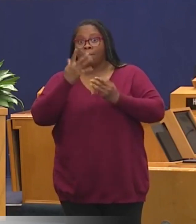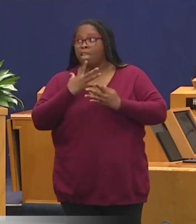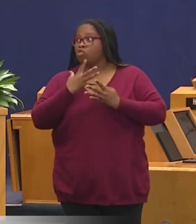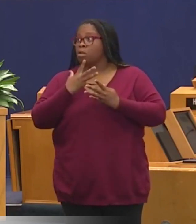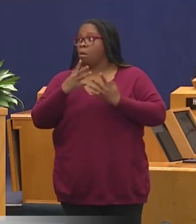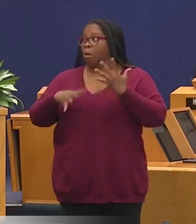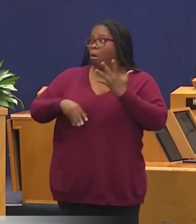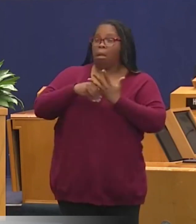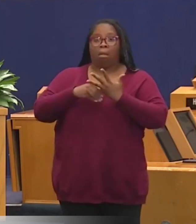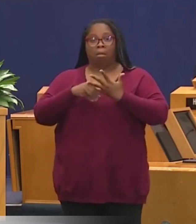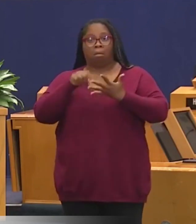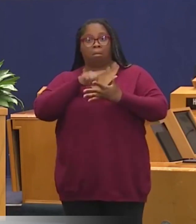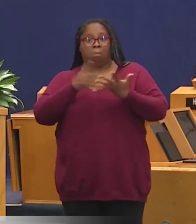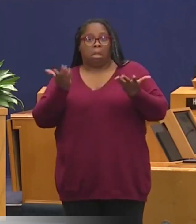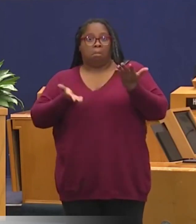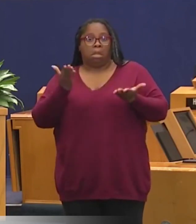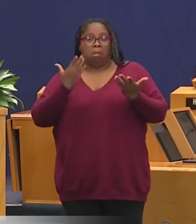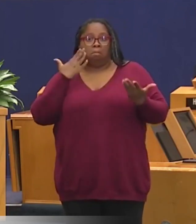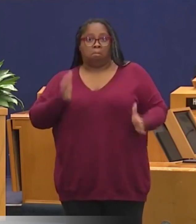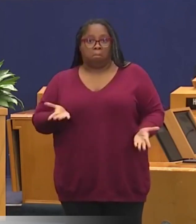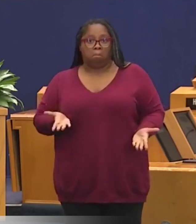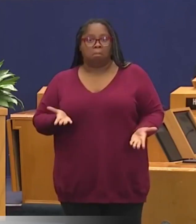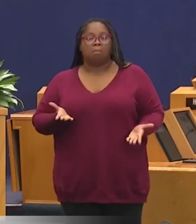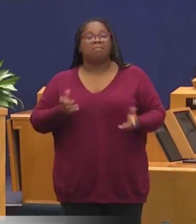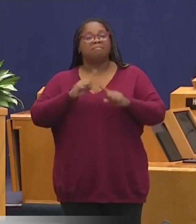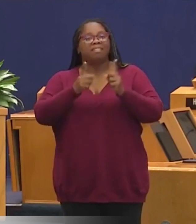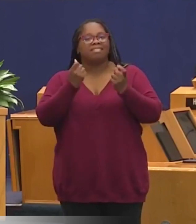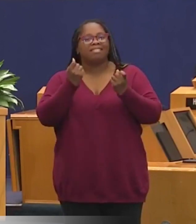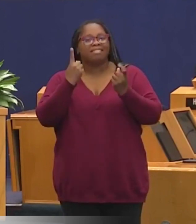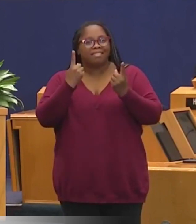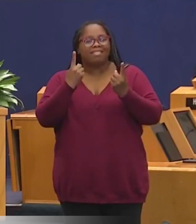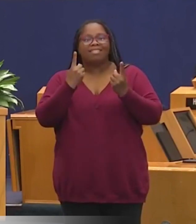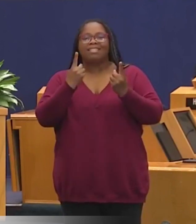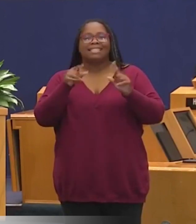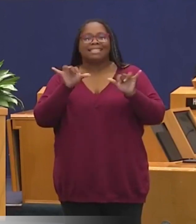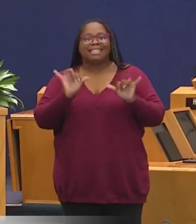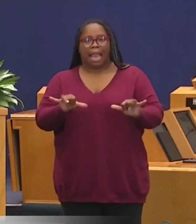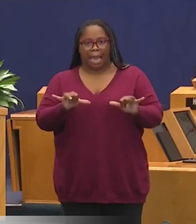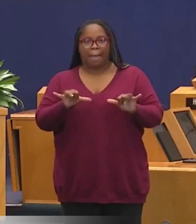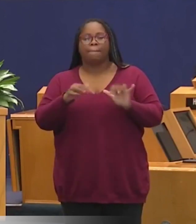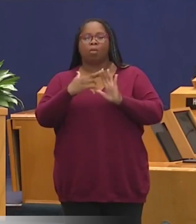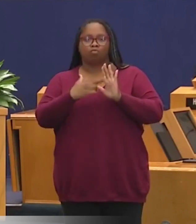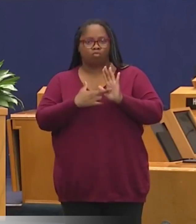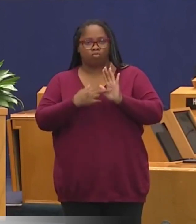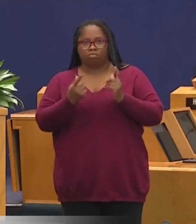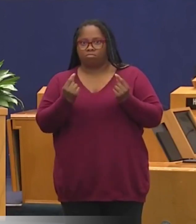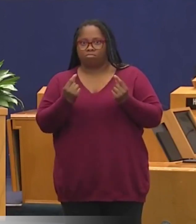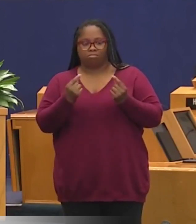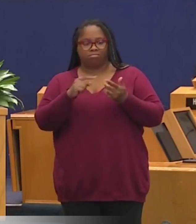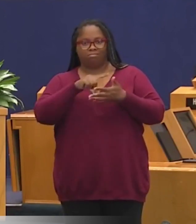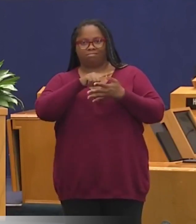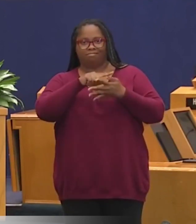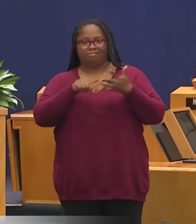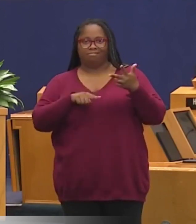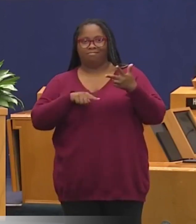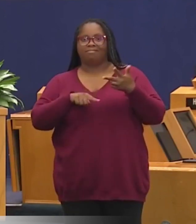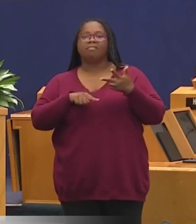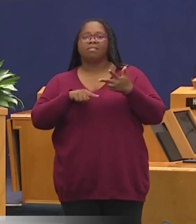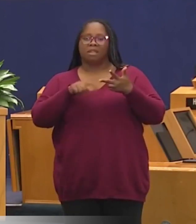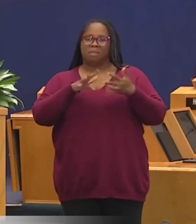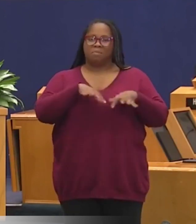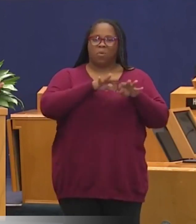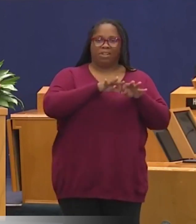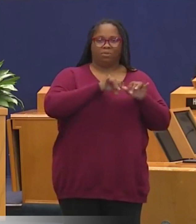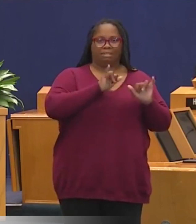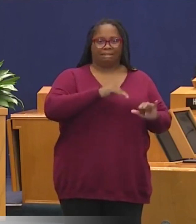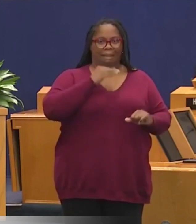sure that we're clear about what's not changing, which is your need to stay home as much as possible. So there's